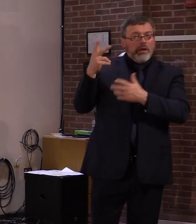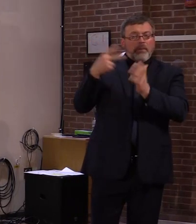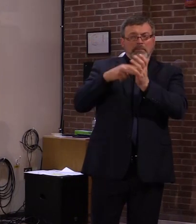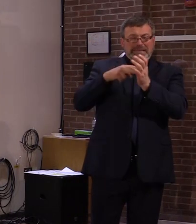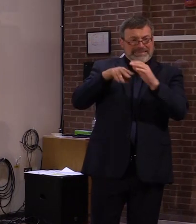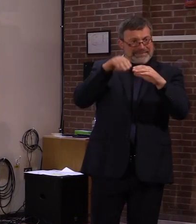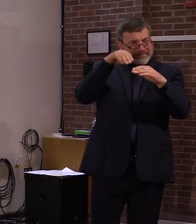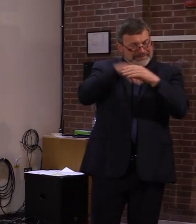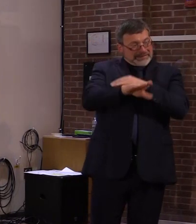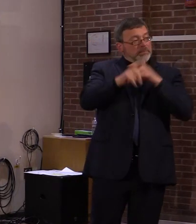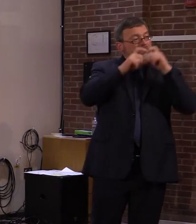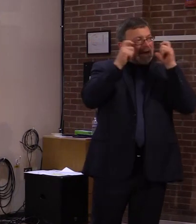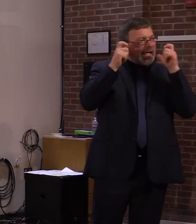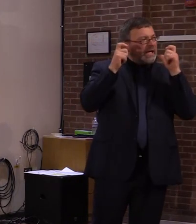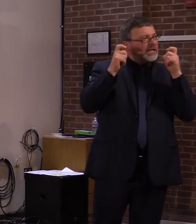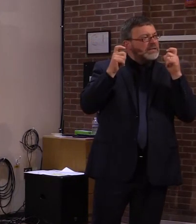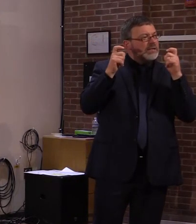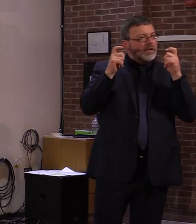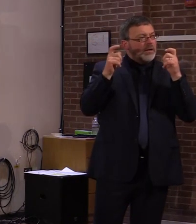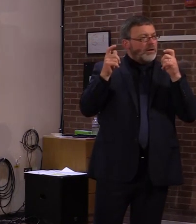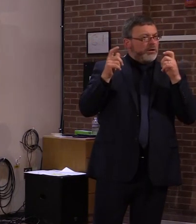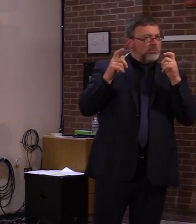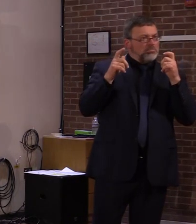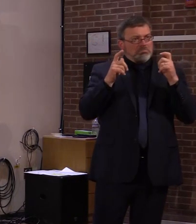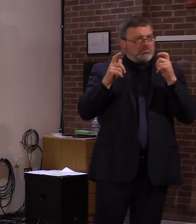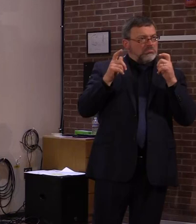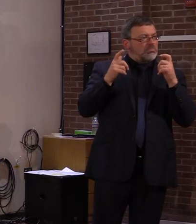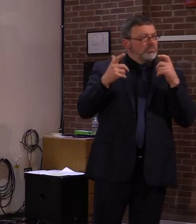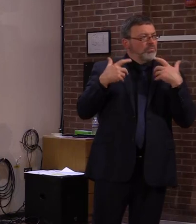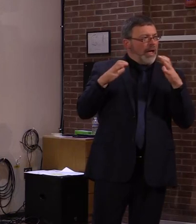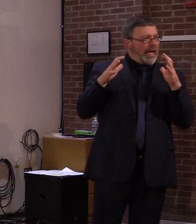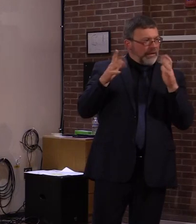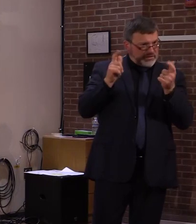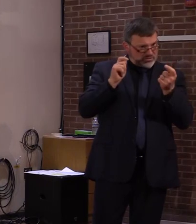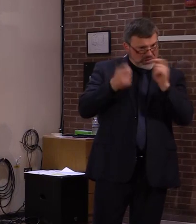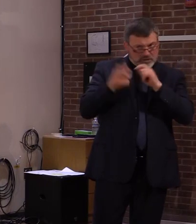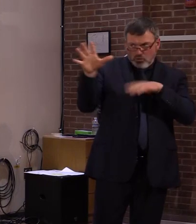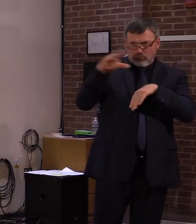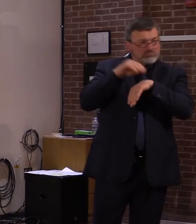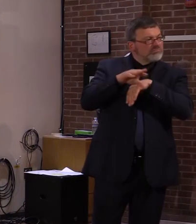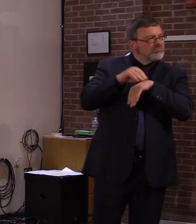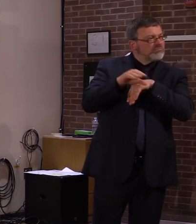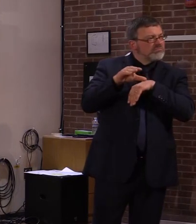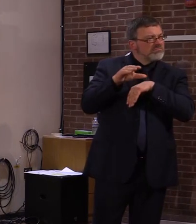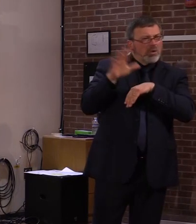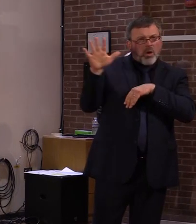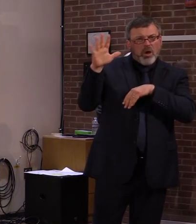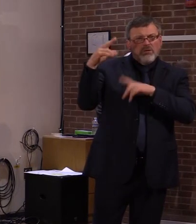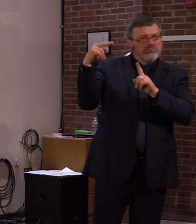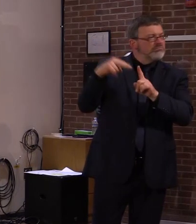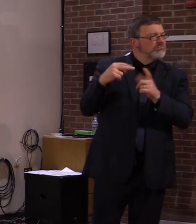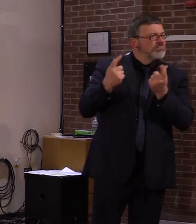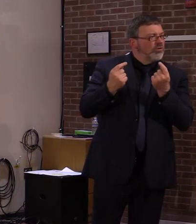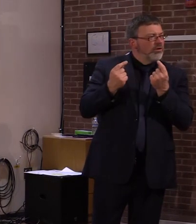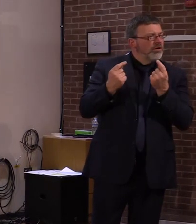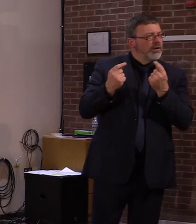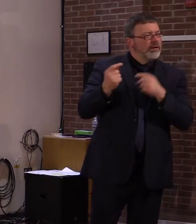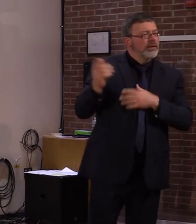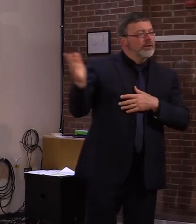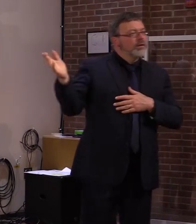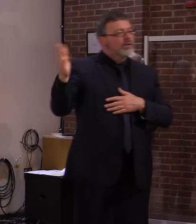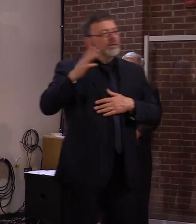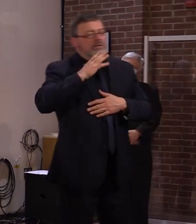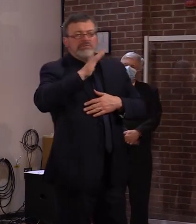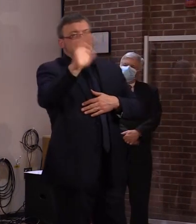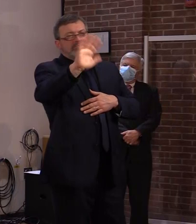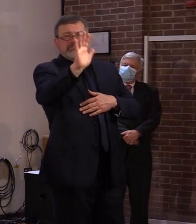crowded space. I didn't hear that qualifier today. Is that a change in guidance? Well, it's still the same guidance from